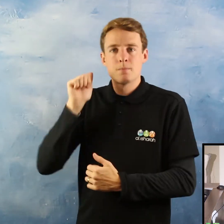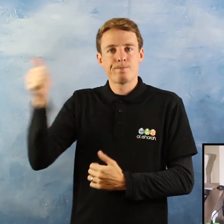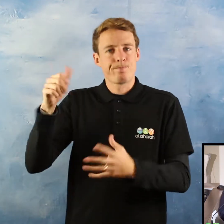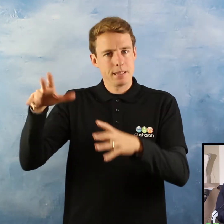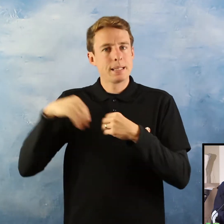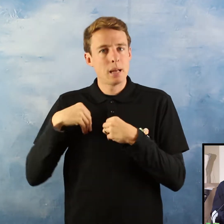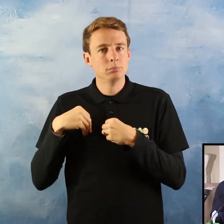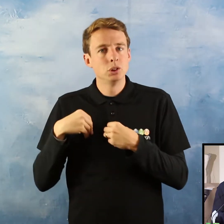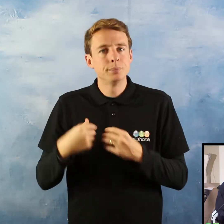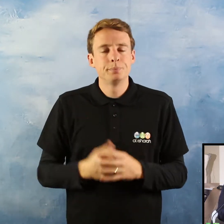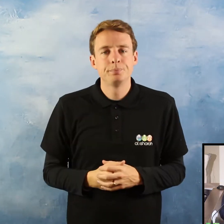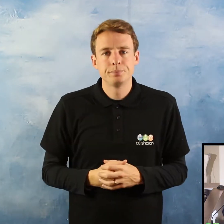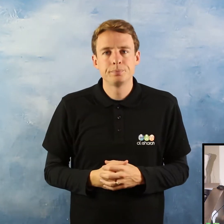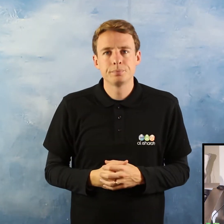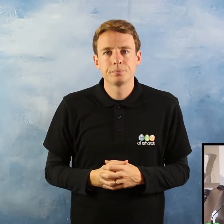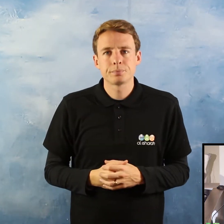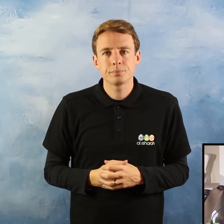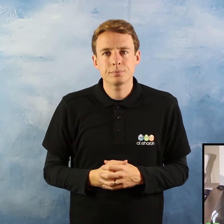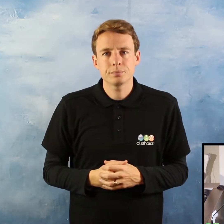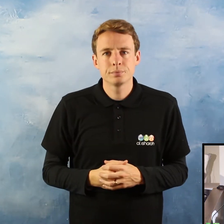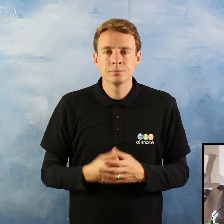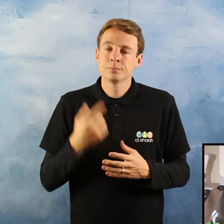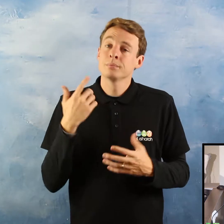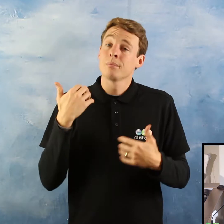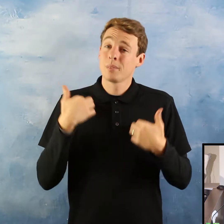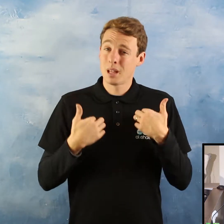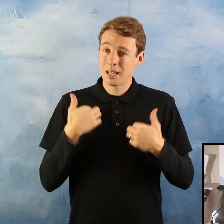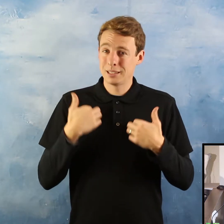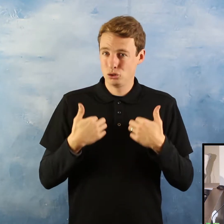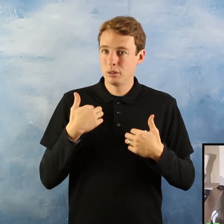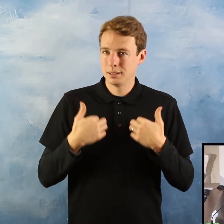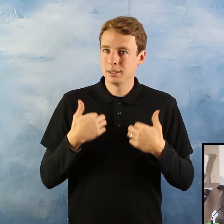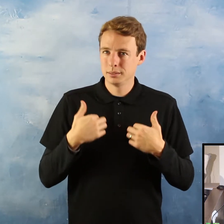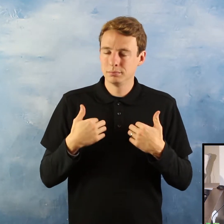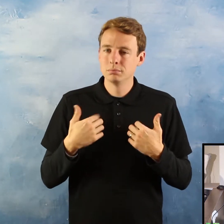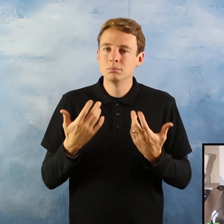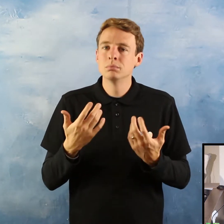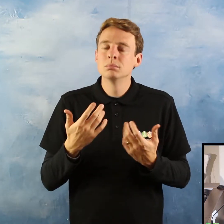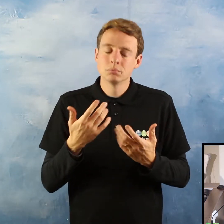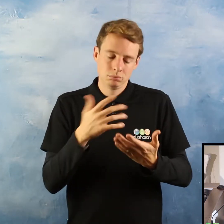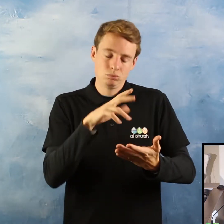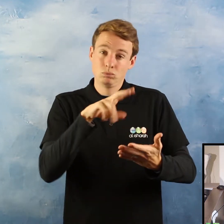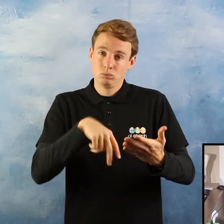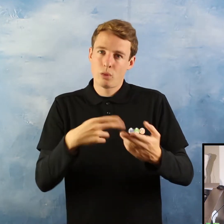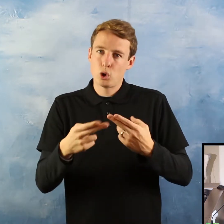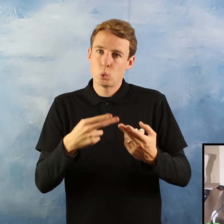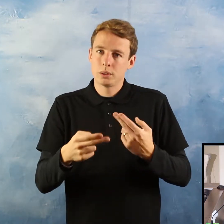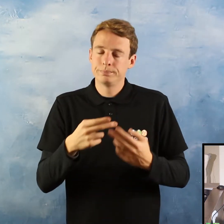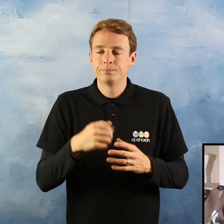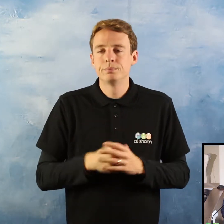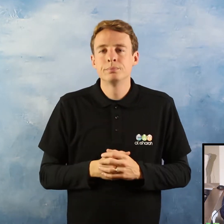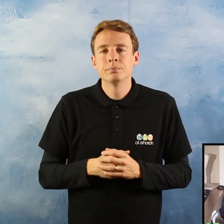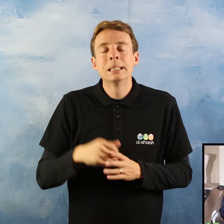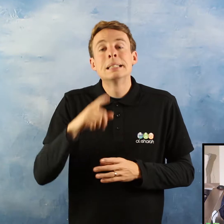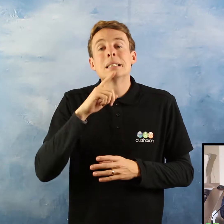One interesting comment the reporter made, very interesting, that alcohol